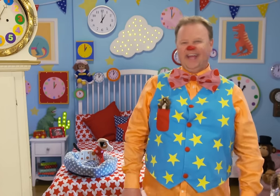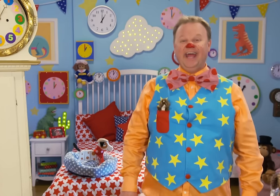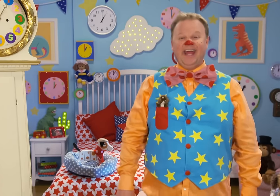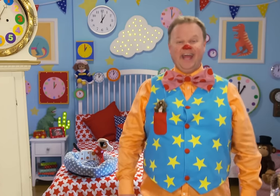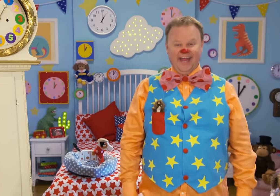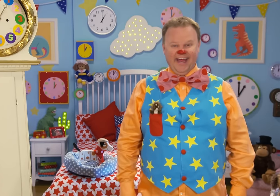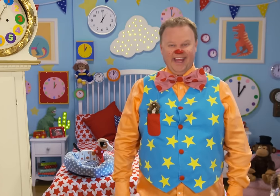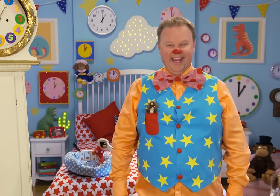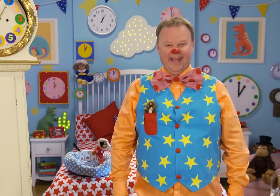a great time.